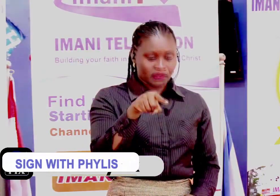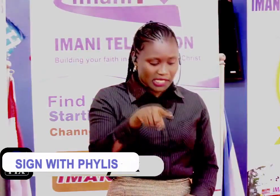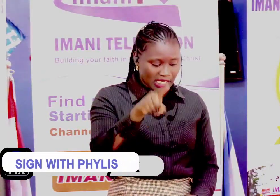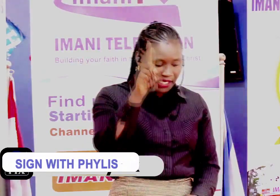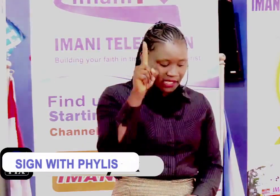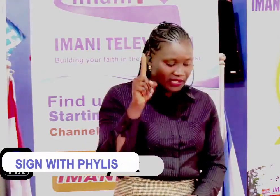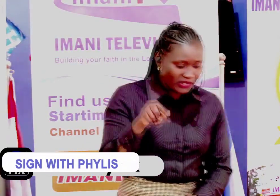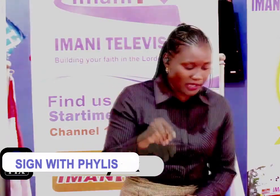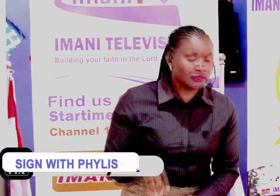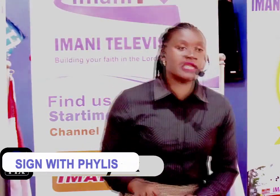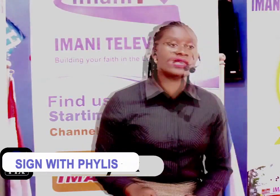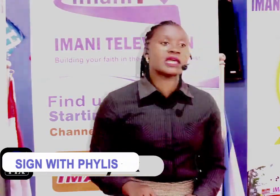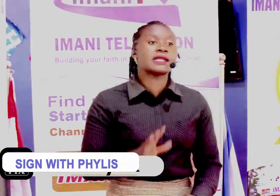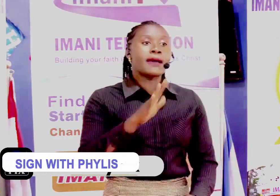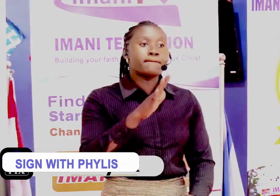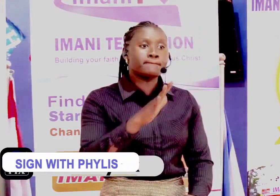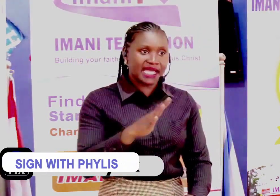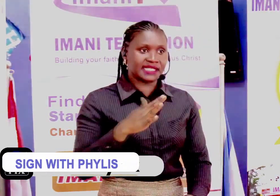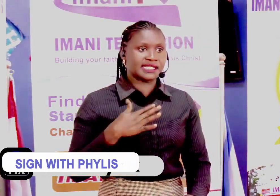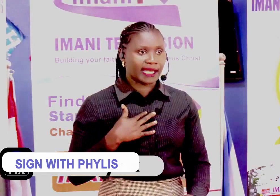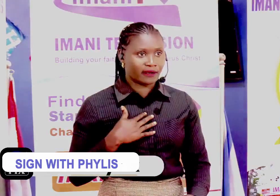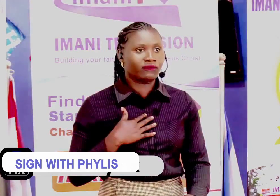Okay? Them. And then myself.